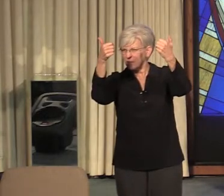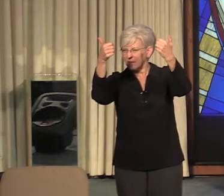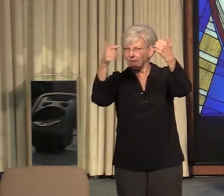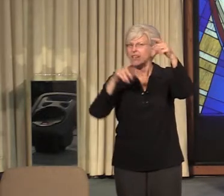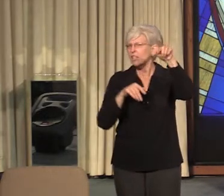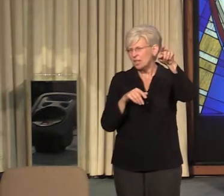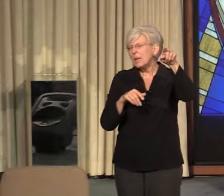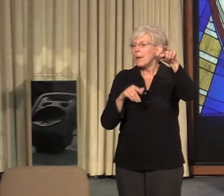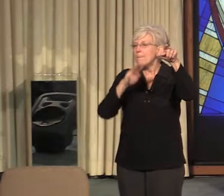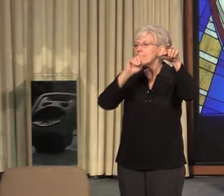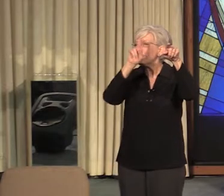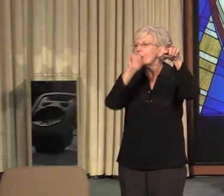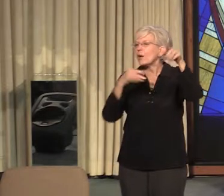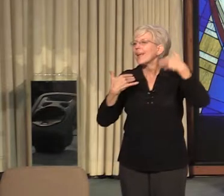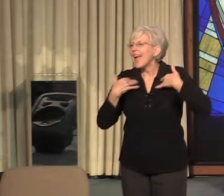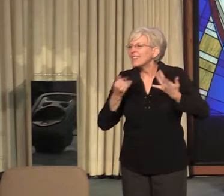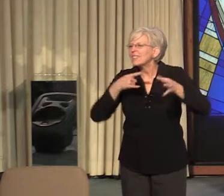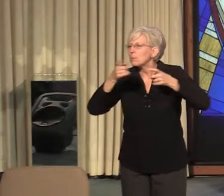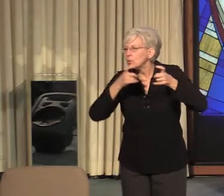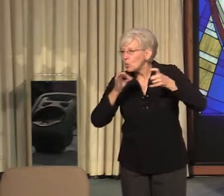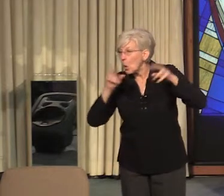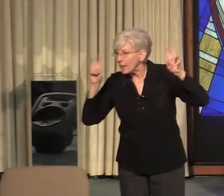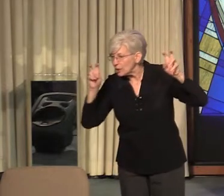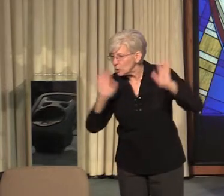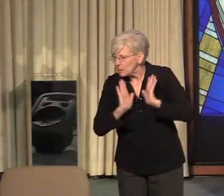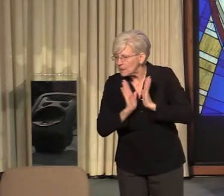some control issues.